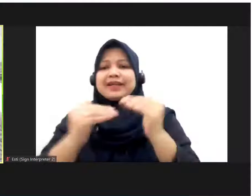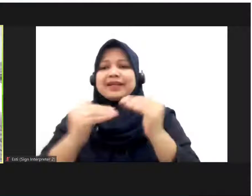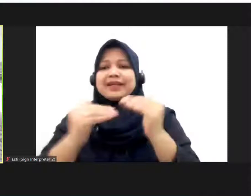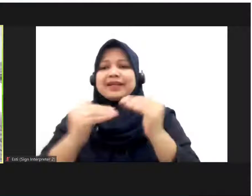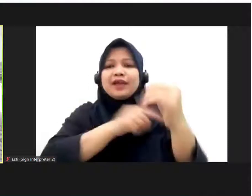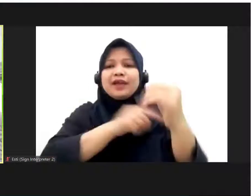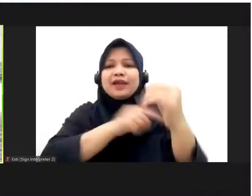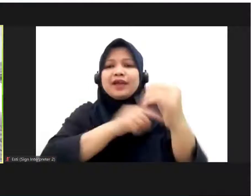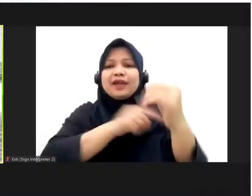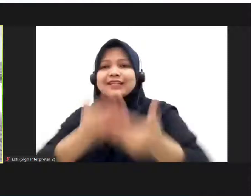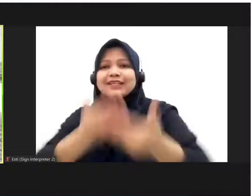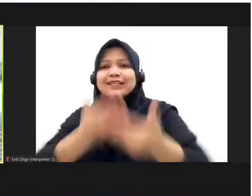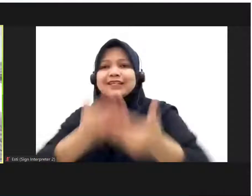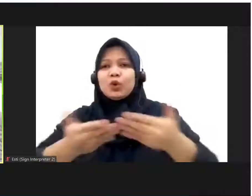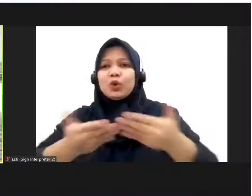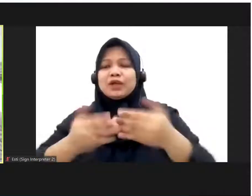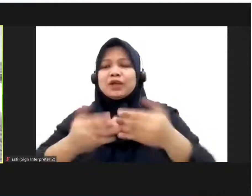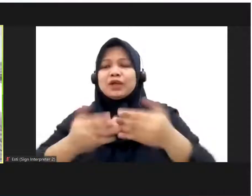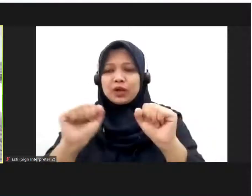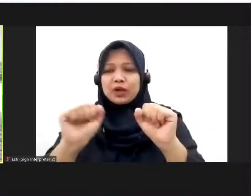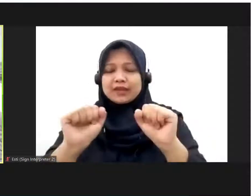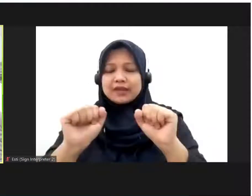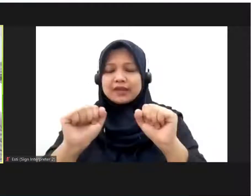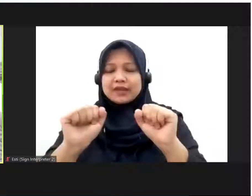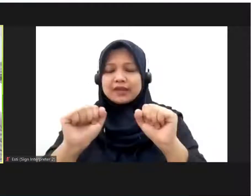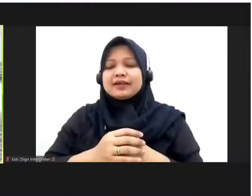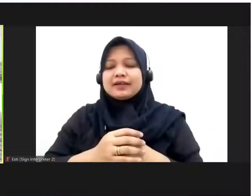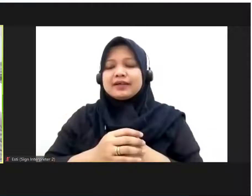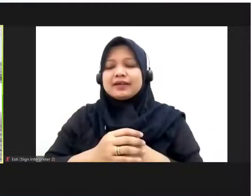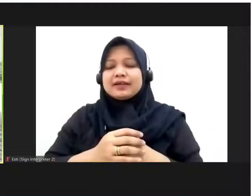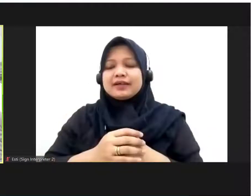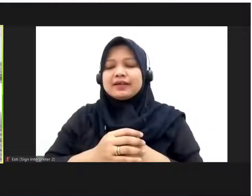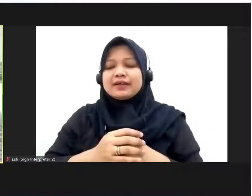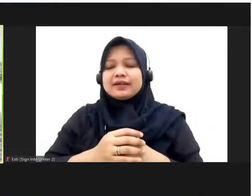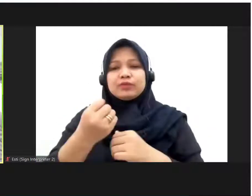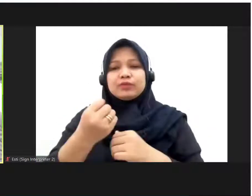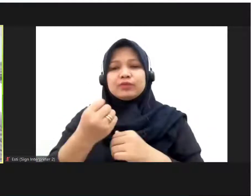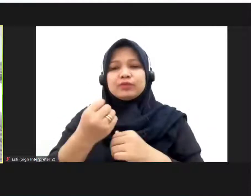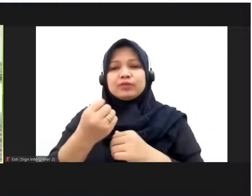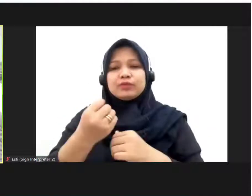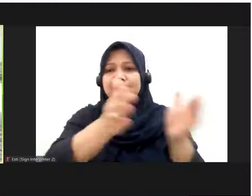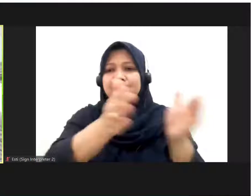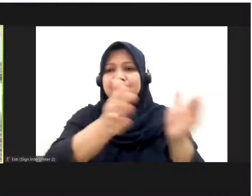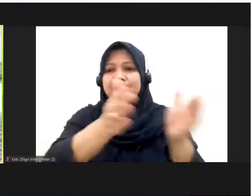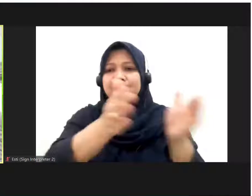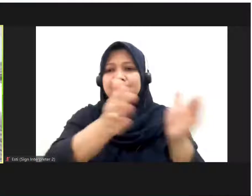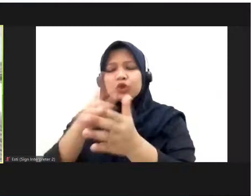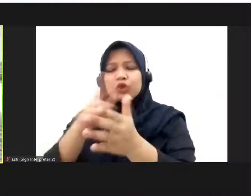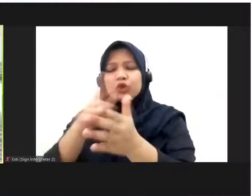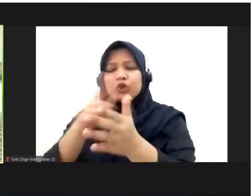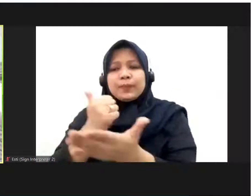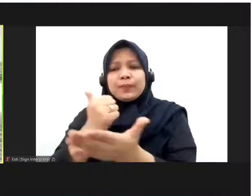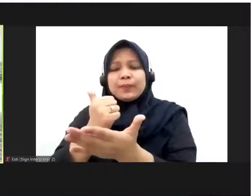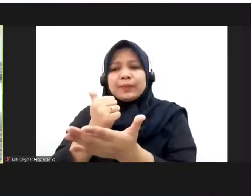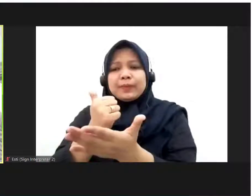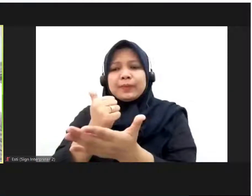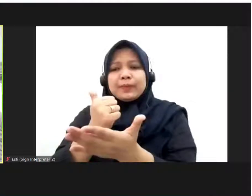broader humanitarian response. So intersectoral coordination in that sense is critical towards more